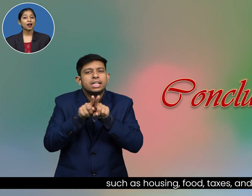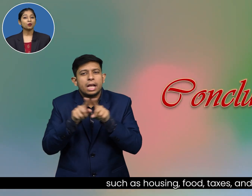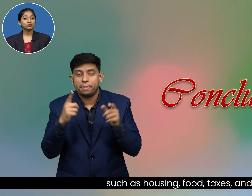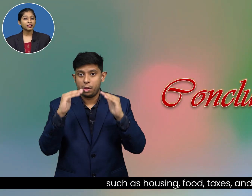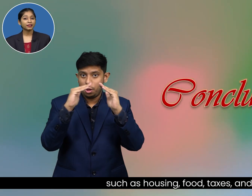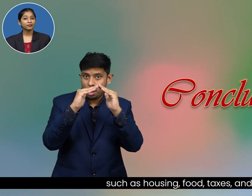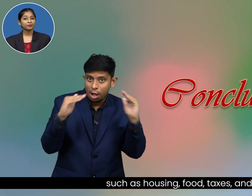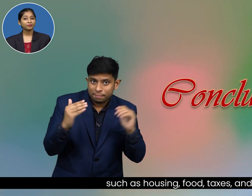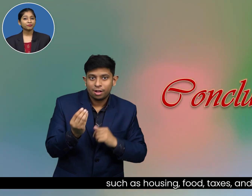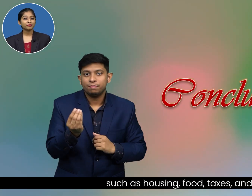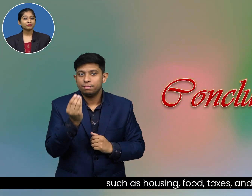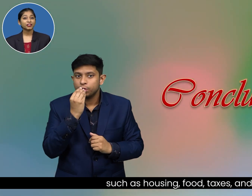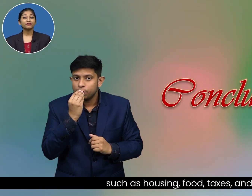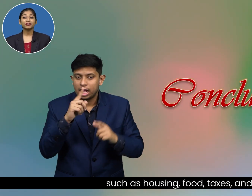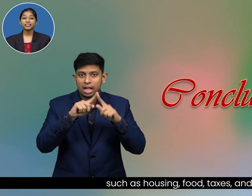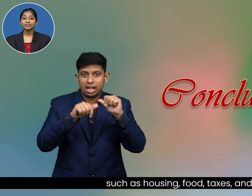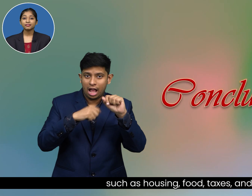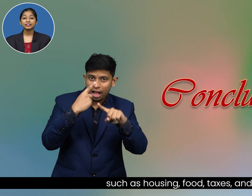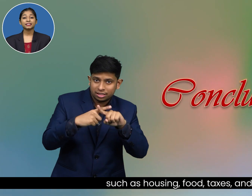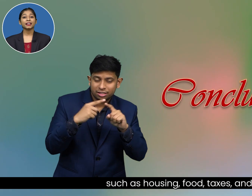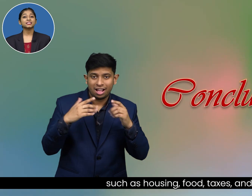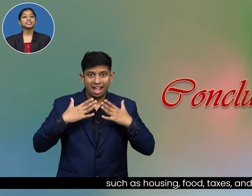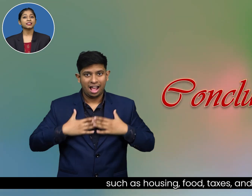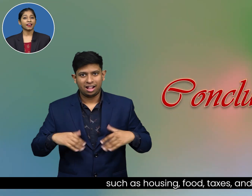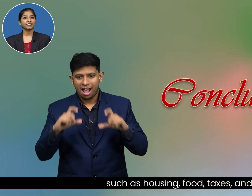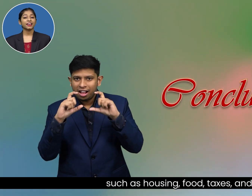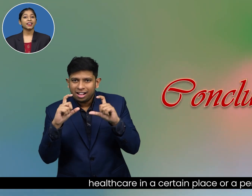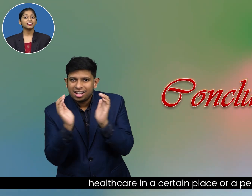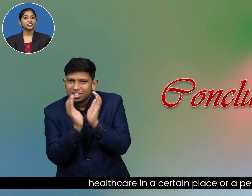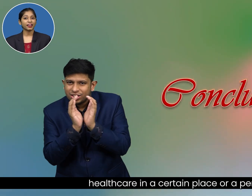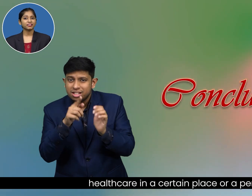as housing, food,